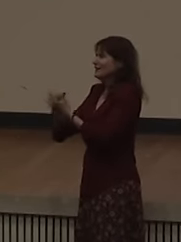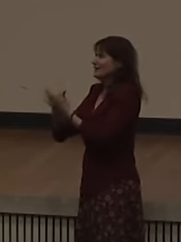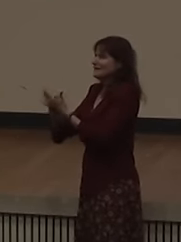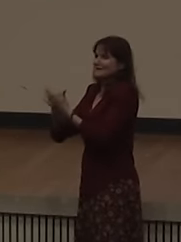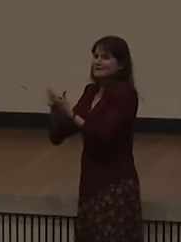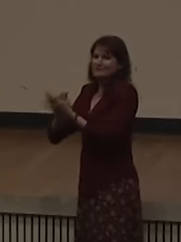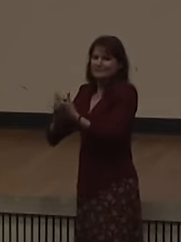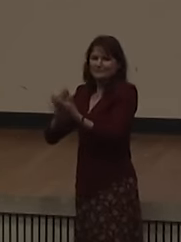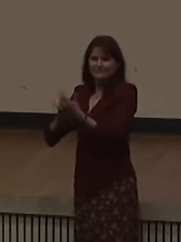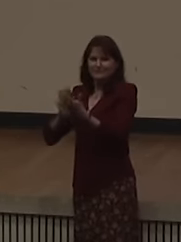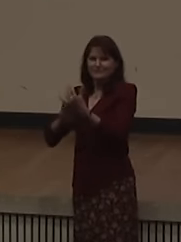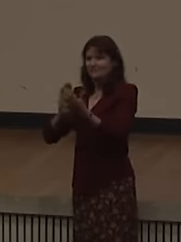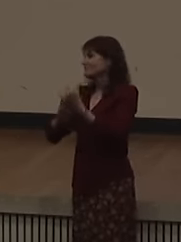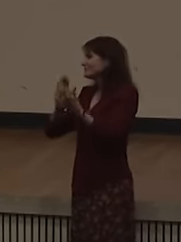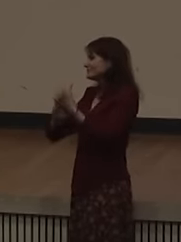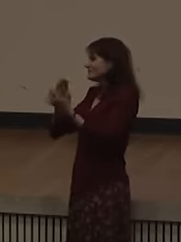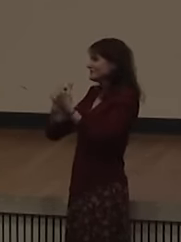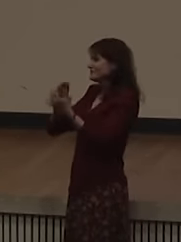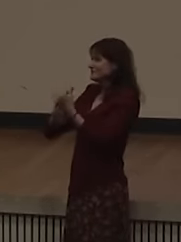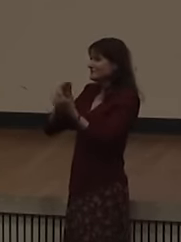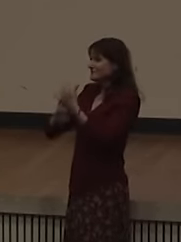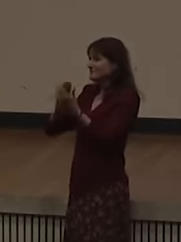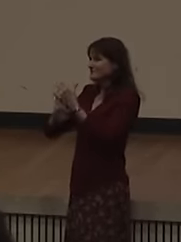Thank you. Thank you.